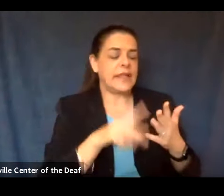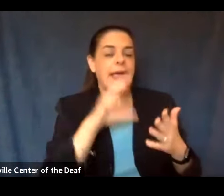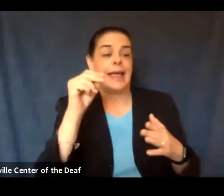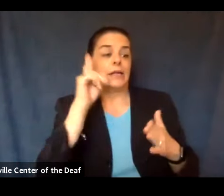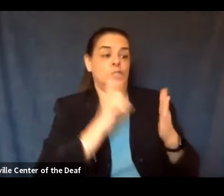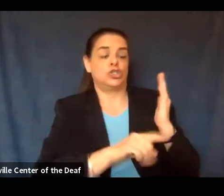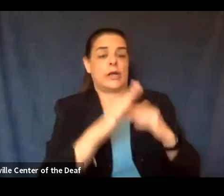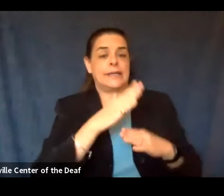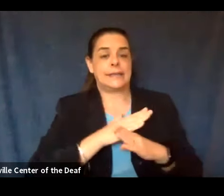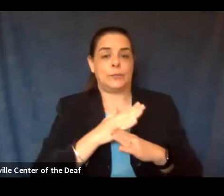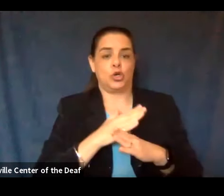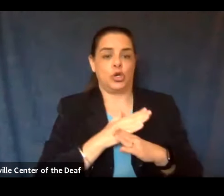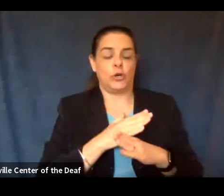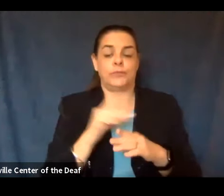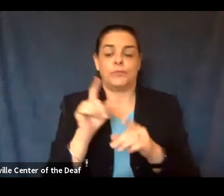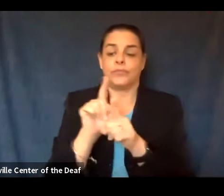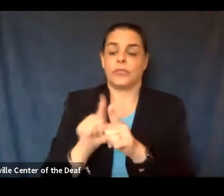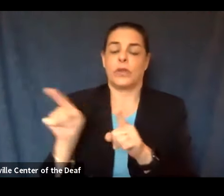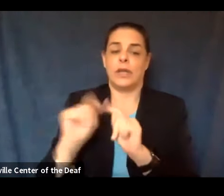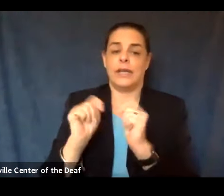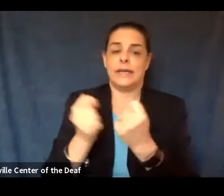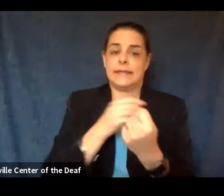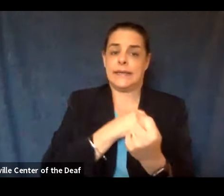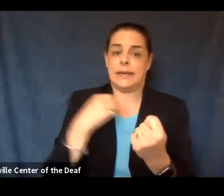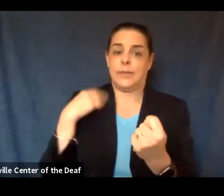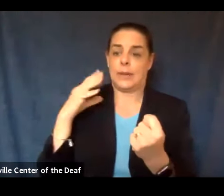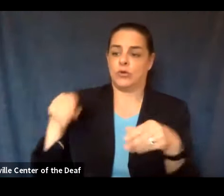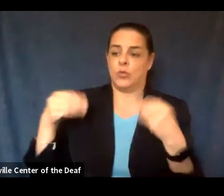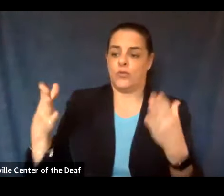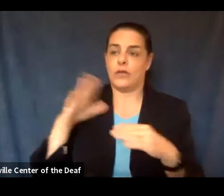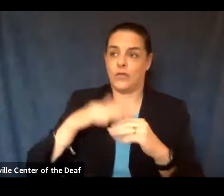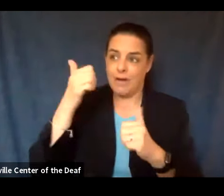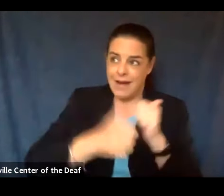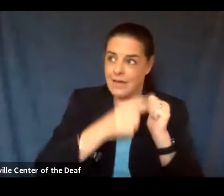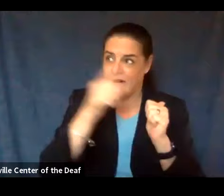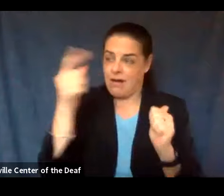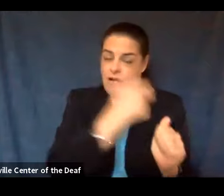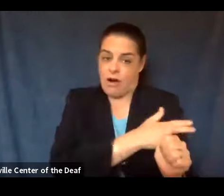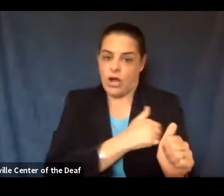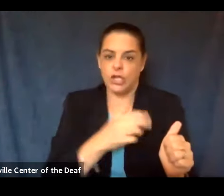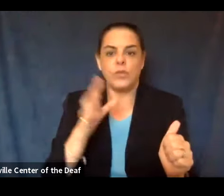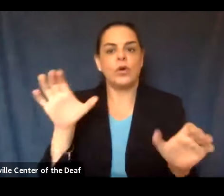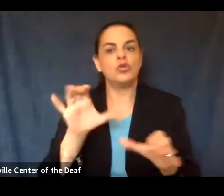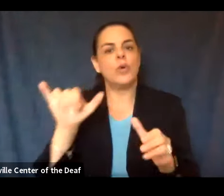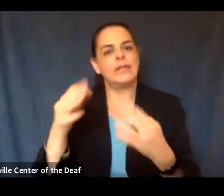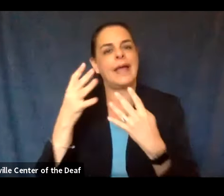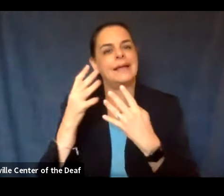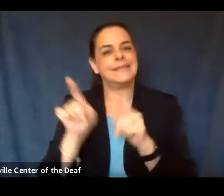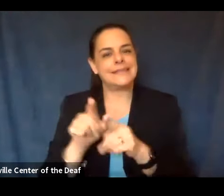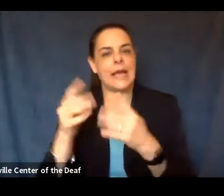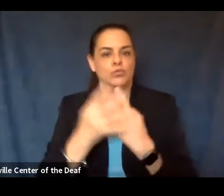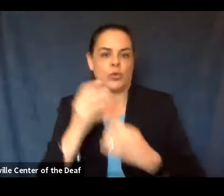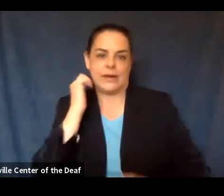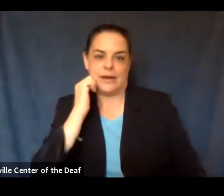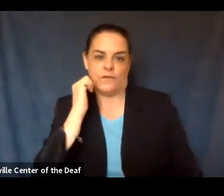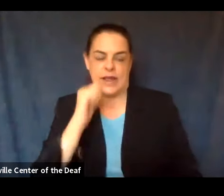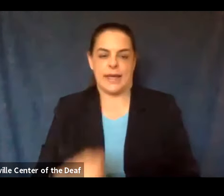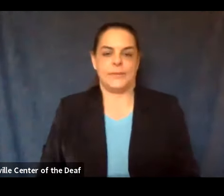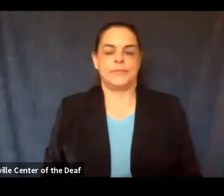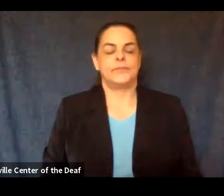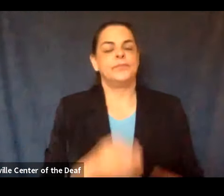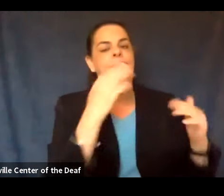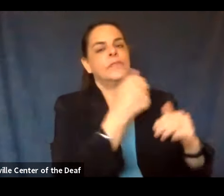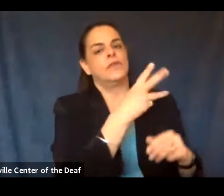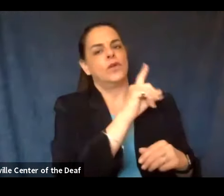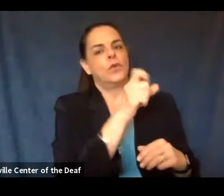check. Also, our team members and providers on every campus are undergoing that same screening on a daily basis. The next couple questions